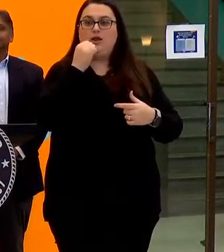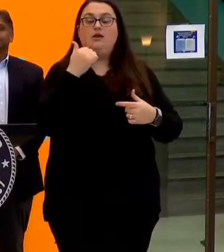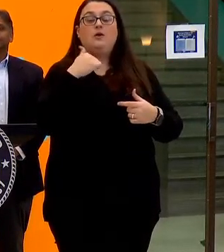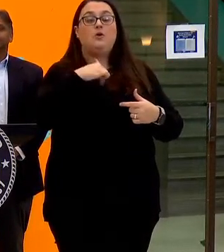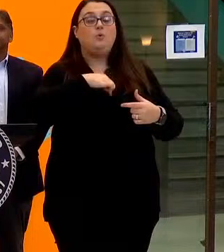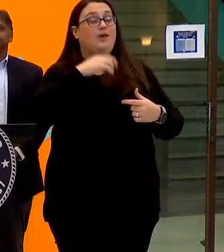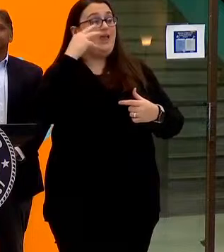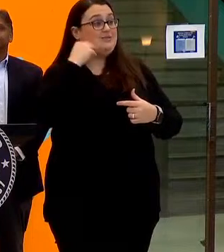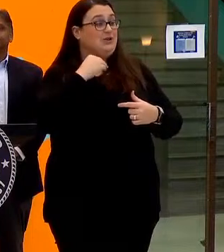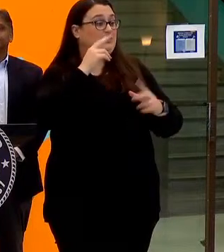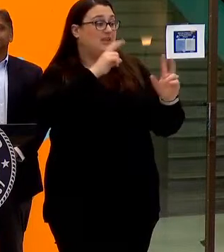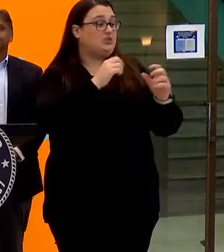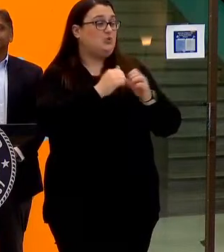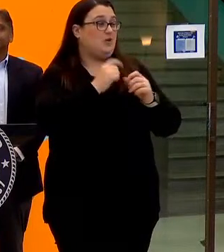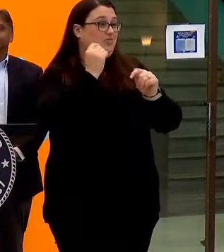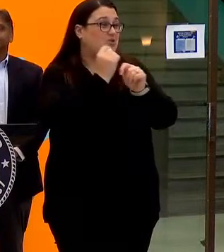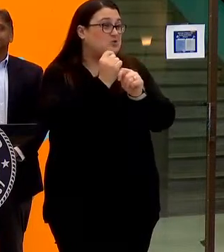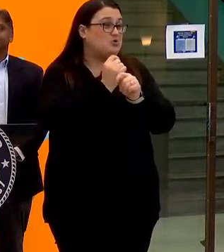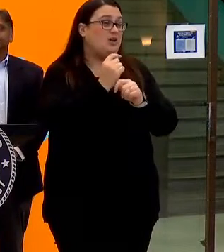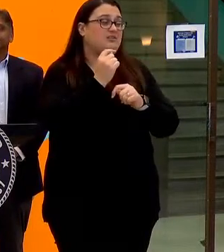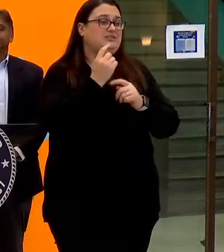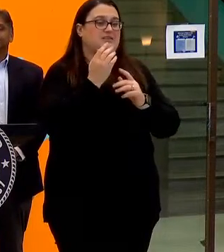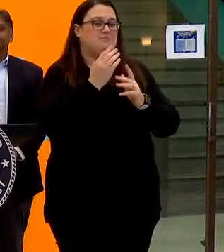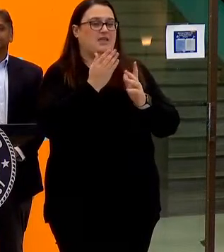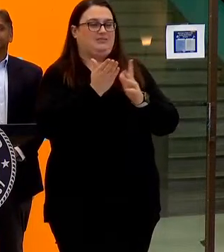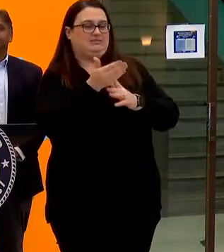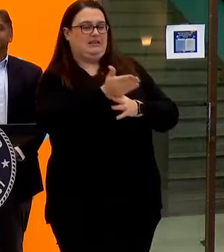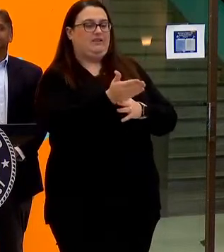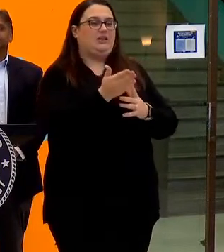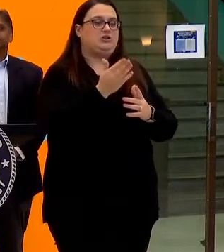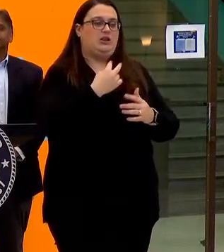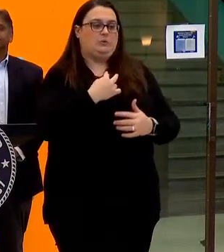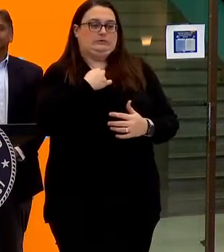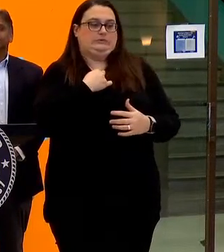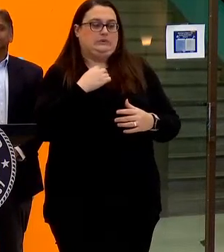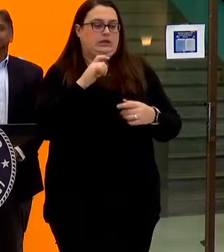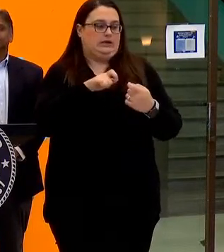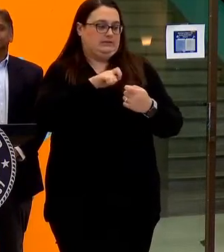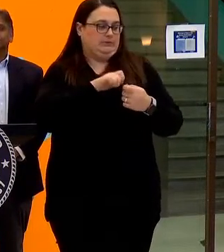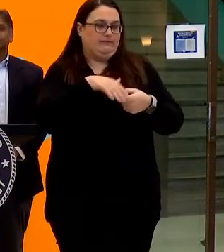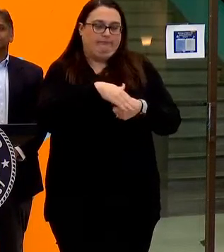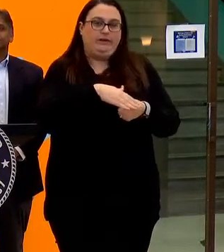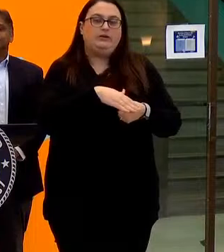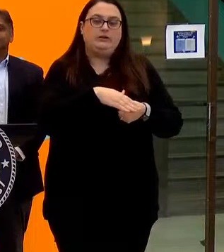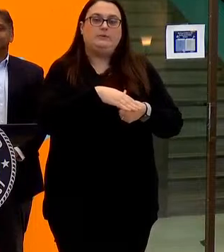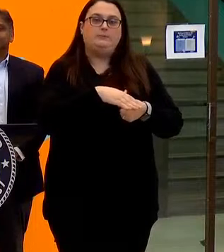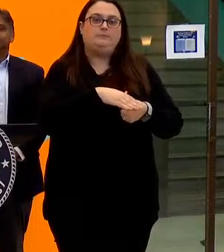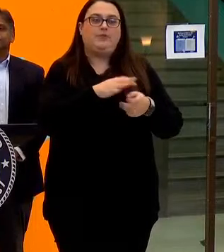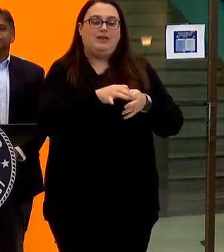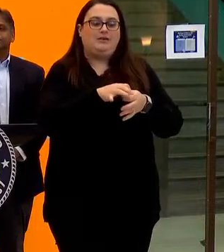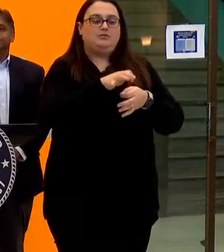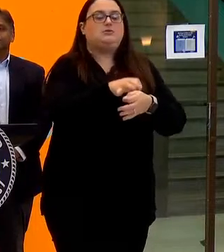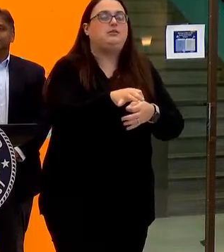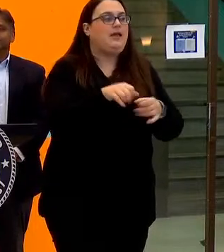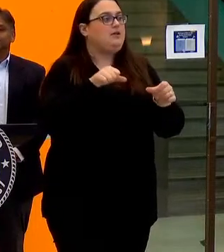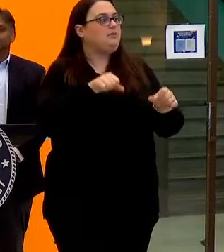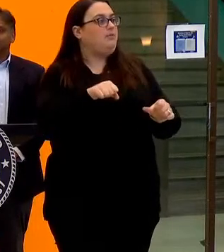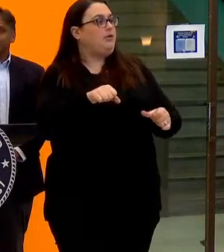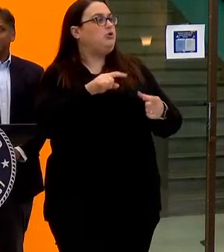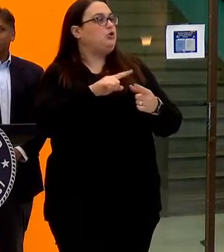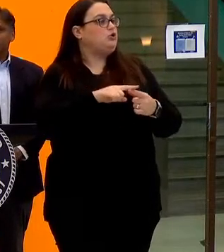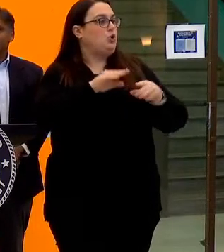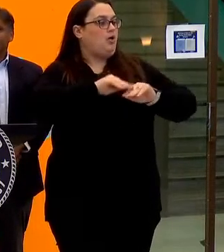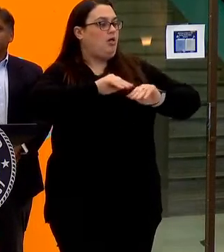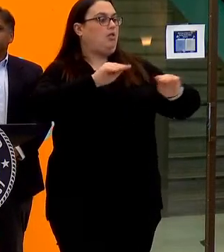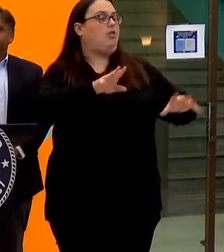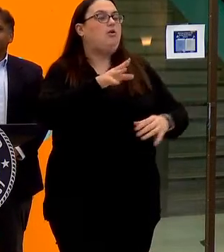we experienced issues with that truck and just some navigation around it, it actually got stuck in a particular area. It did delay our ability to then